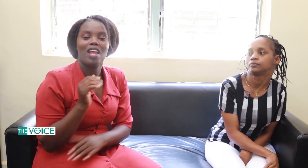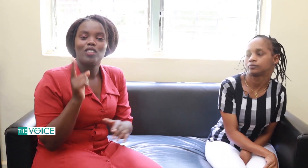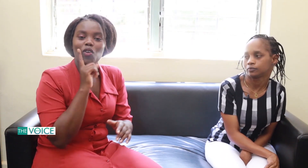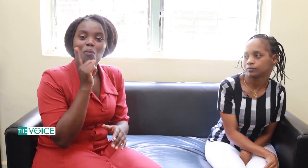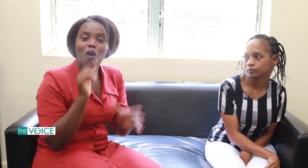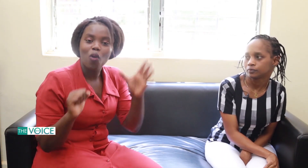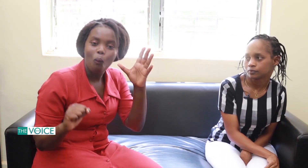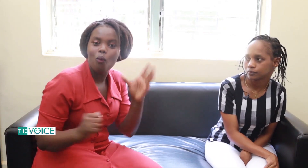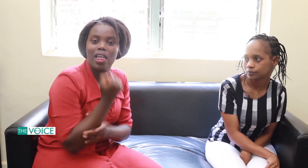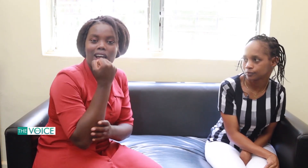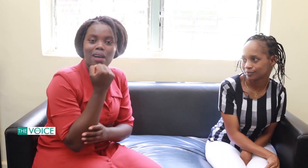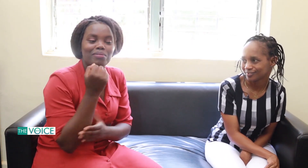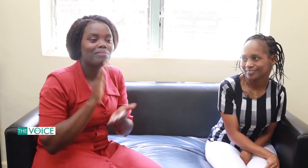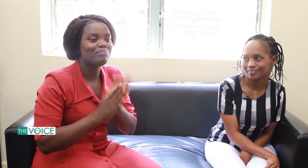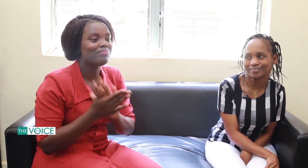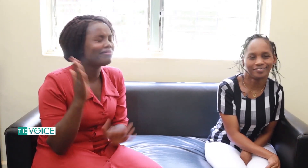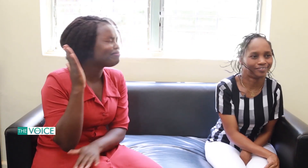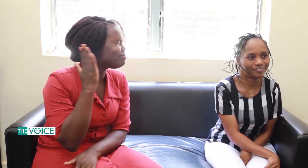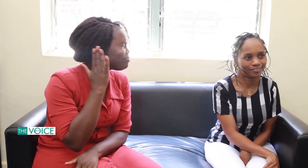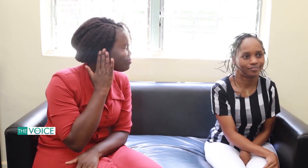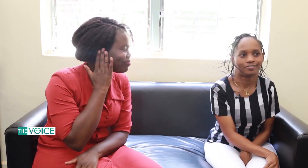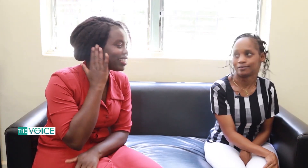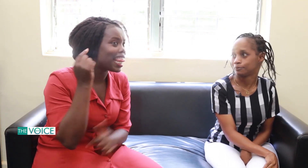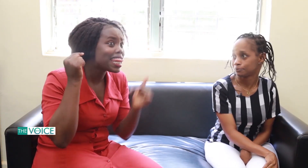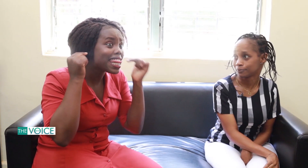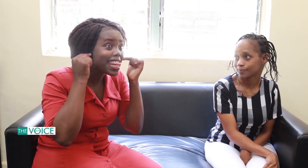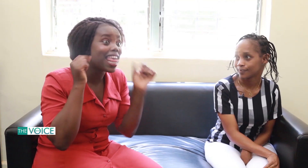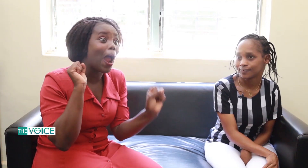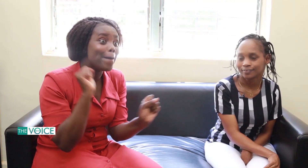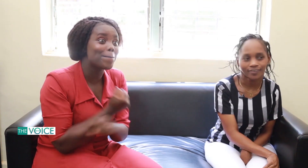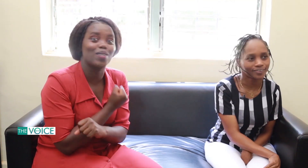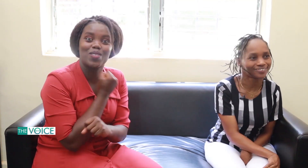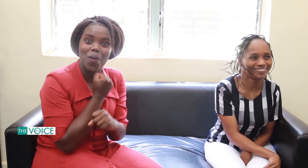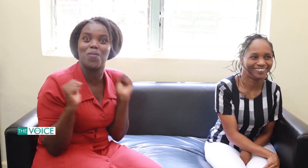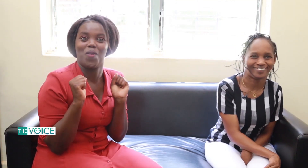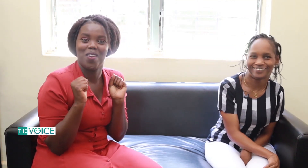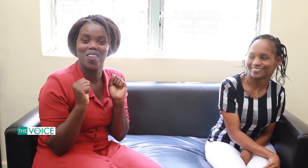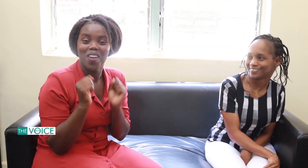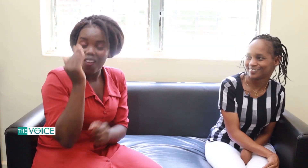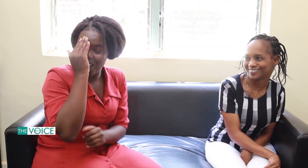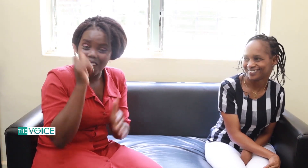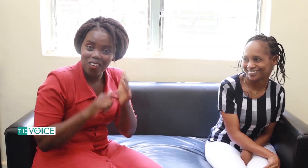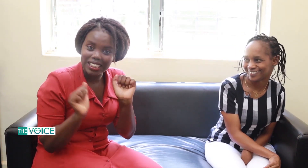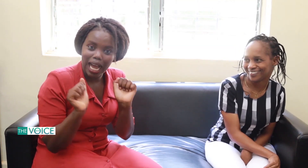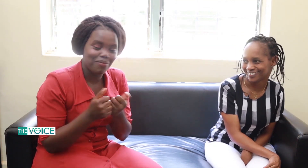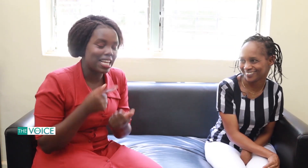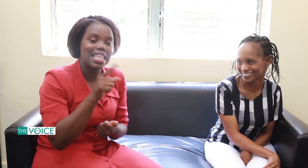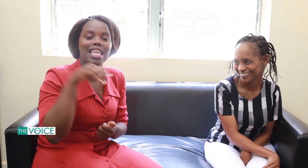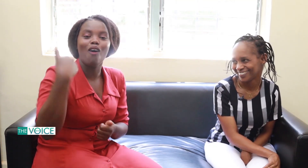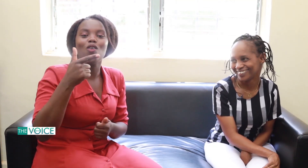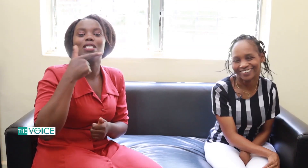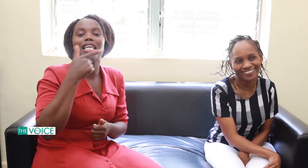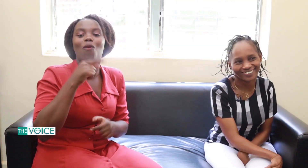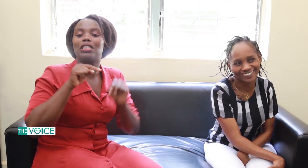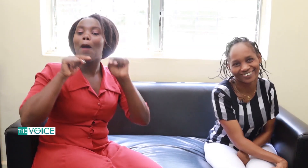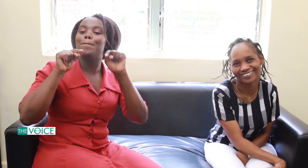home, when she woke up tomorrow, she was deaf and she couldn't hear.